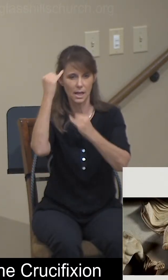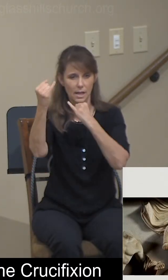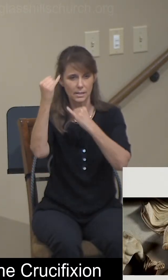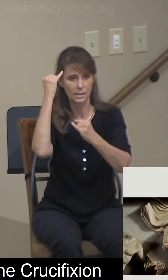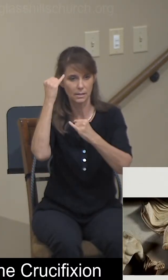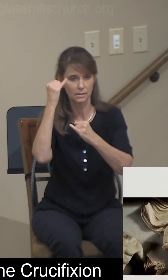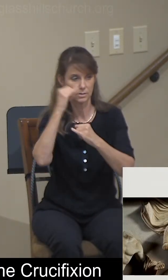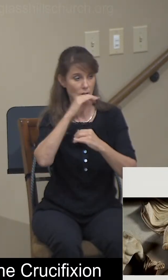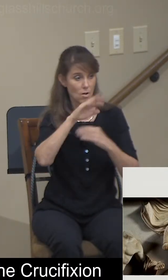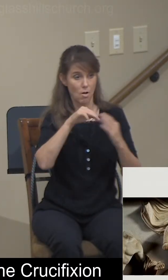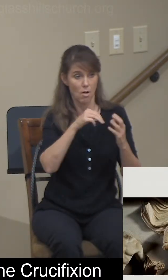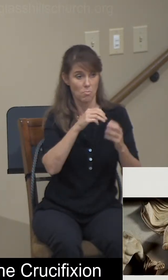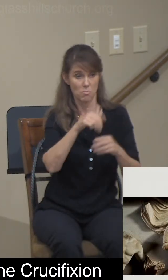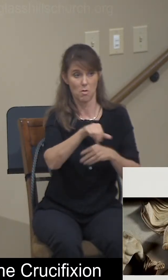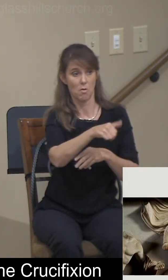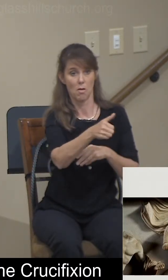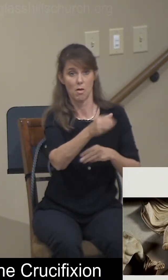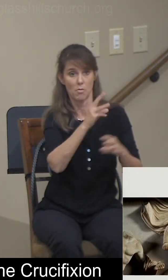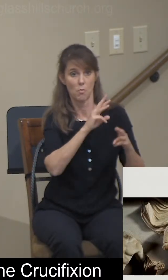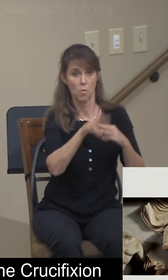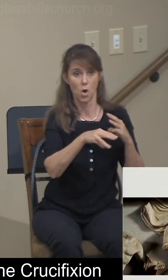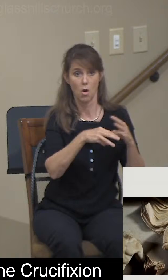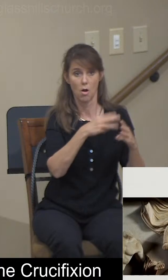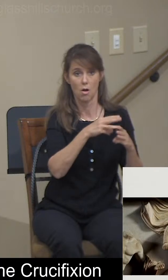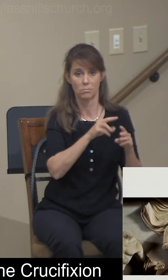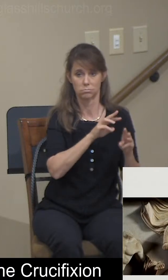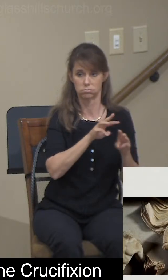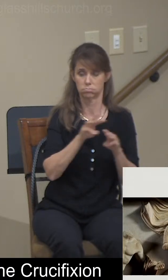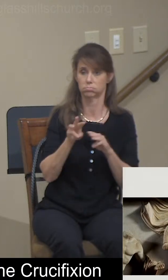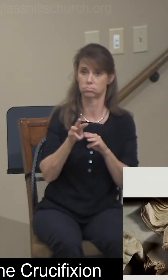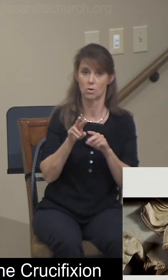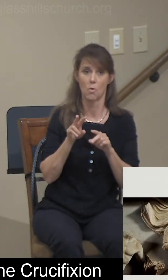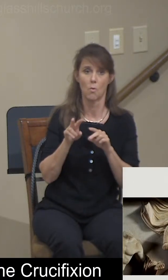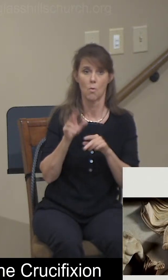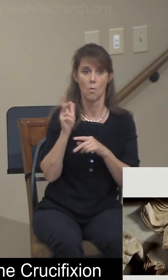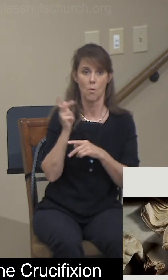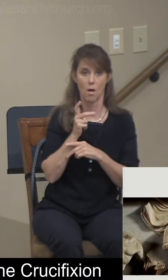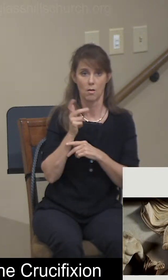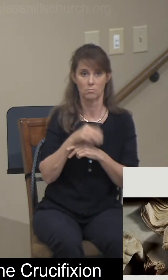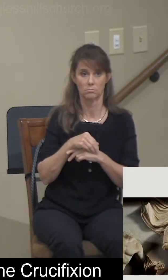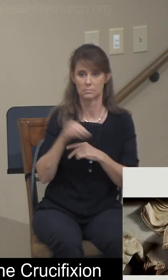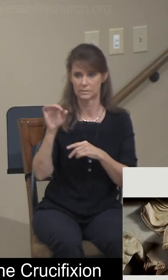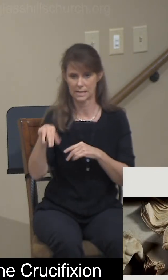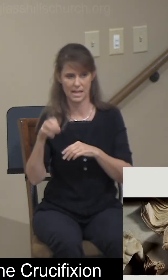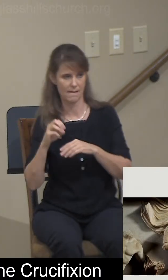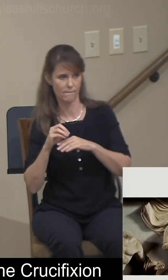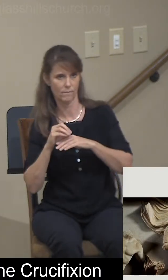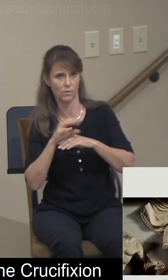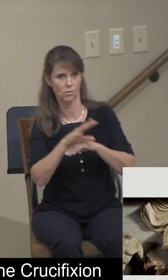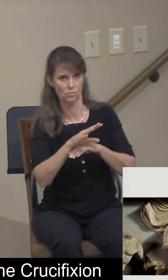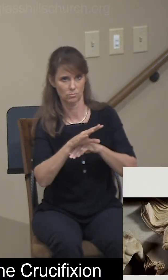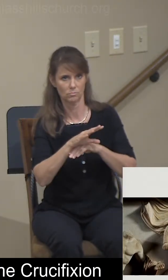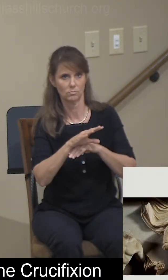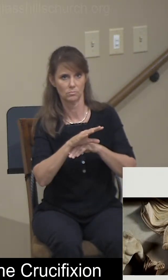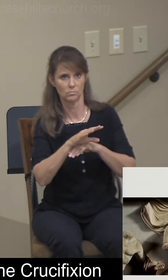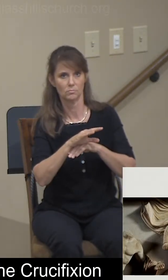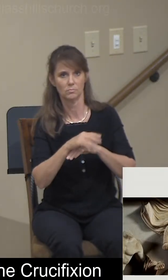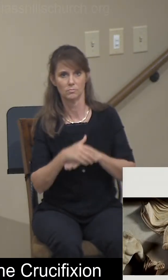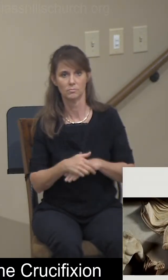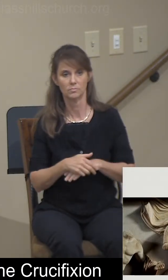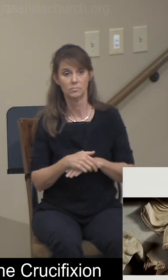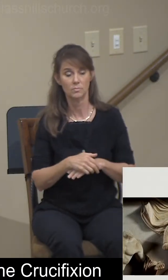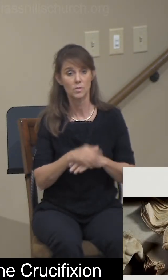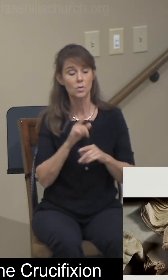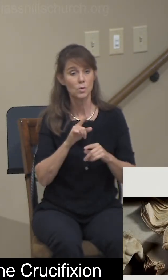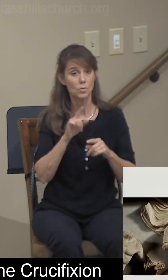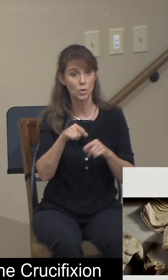it, and the rest of the world is built on top of it afterwards. This country included. There's a reason when you go to Washington,